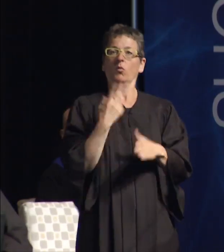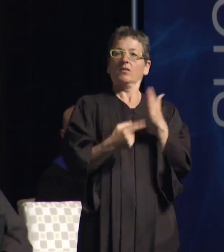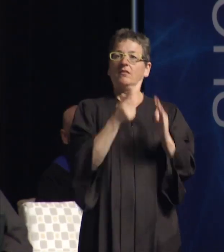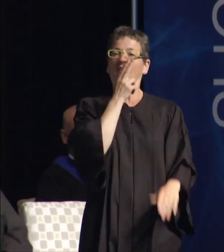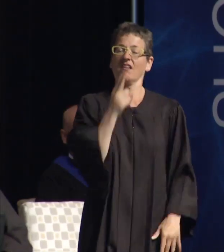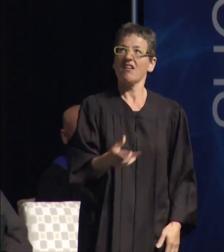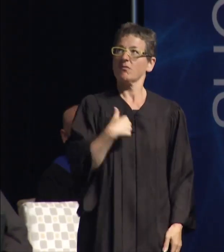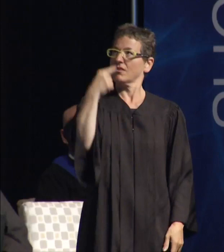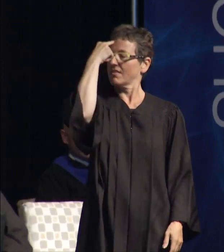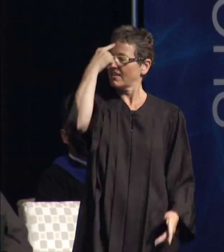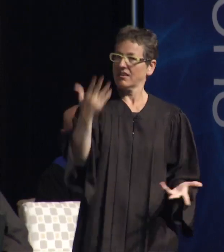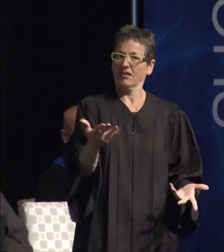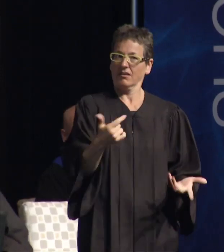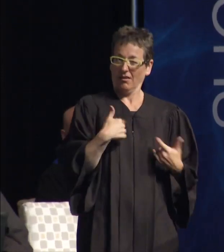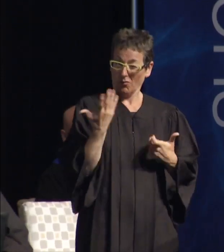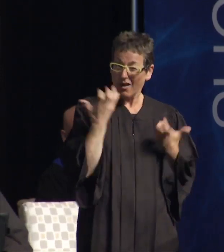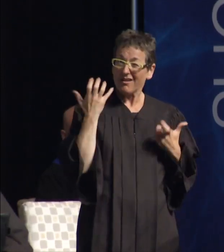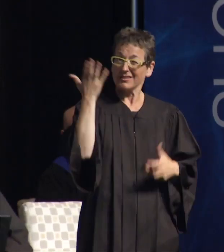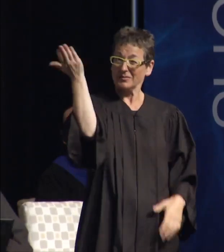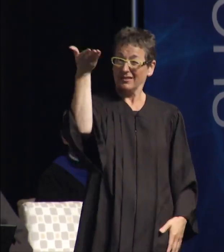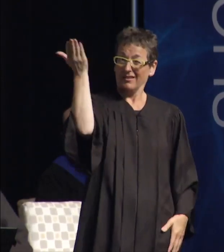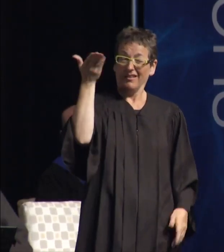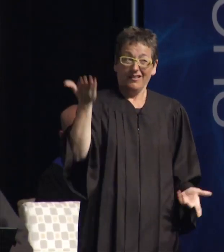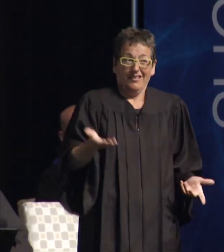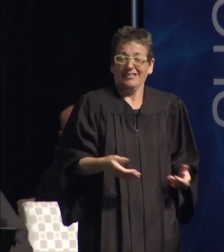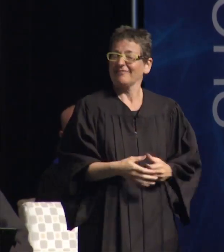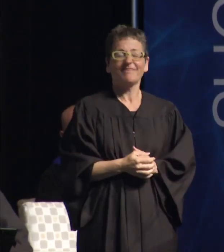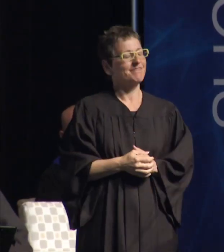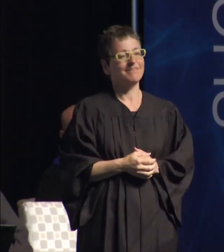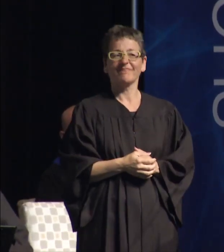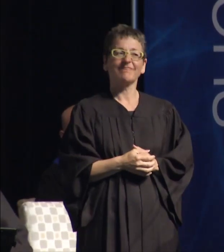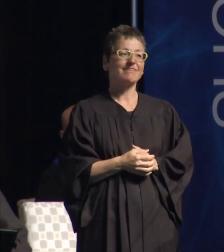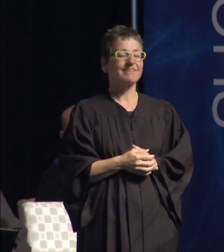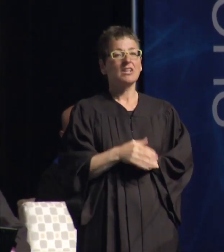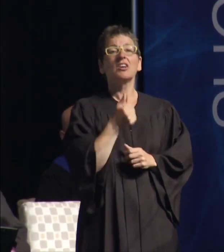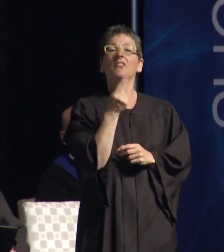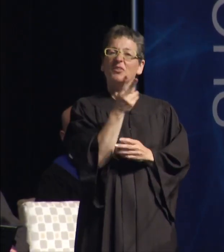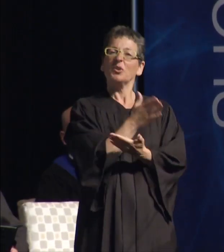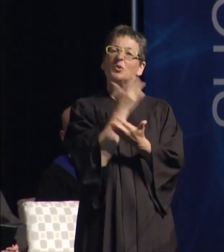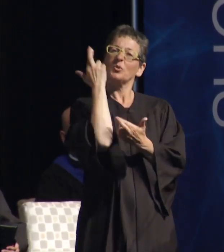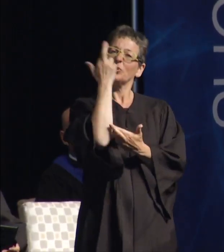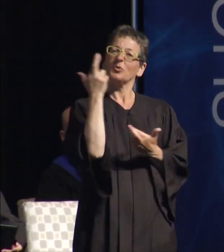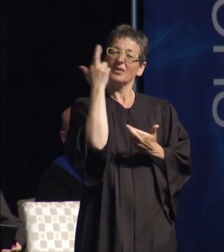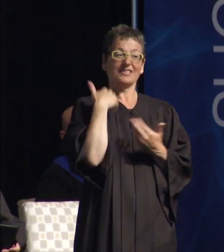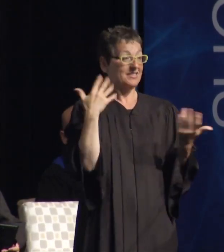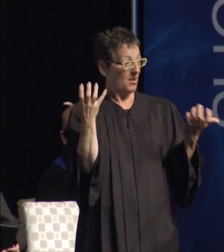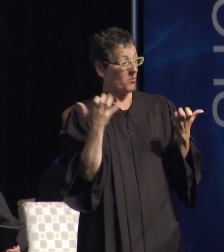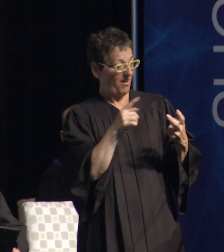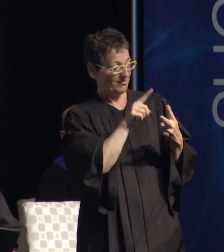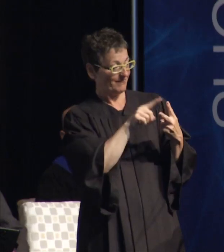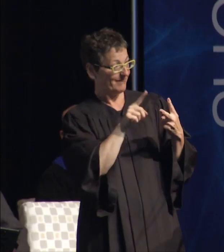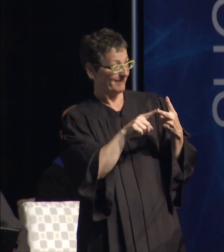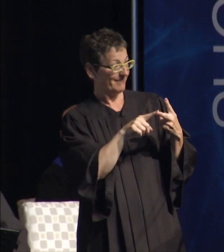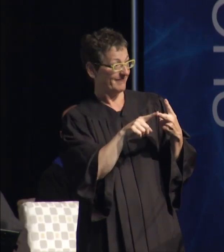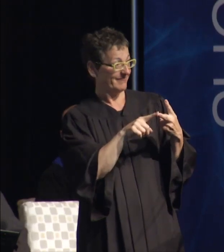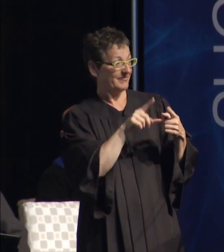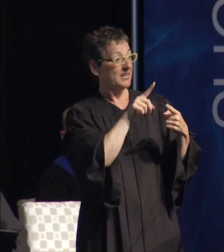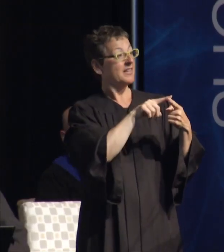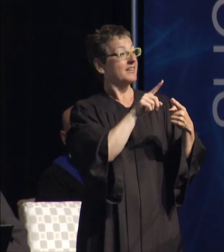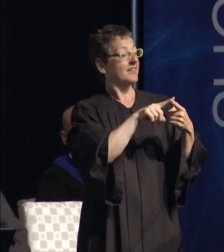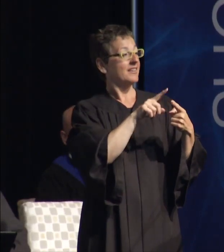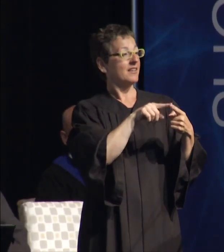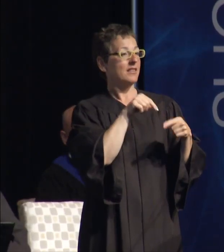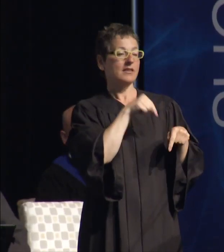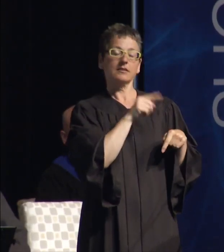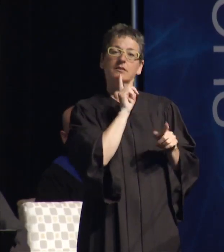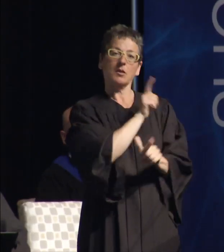hell were you thinking? There are a couple of reasons I asked for this honor. Number one, this is a